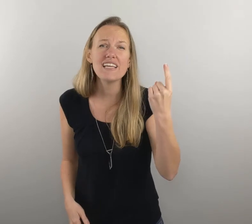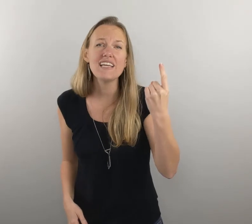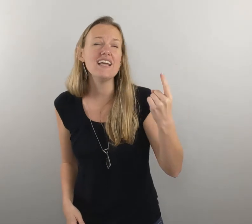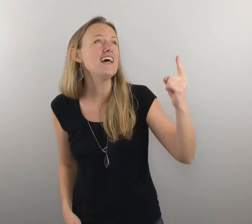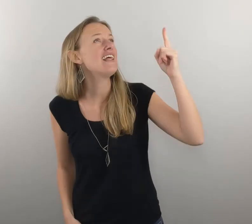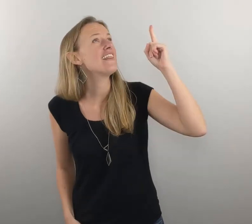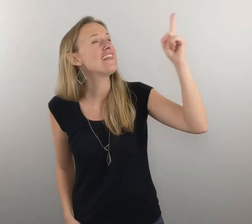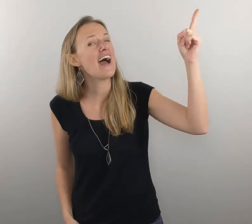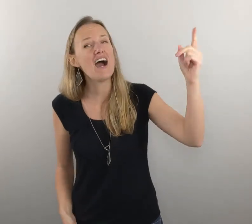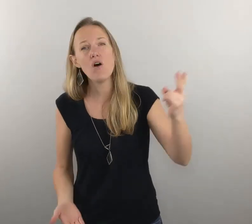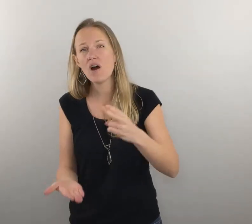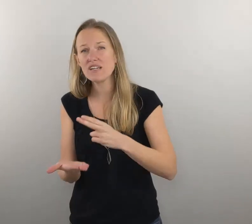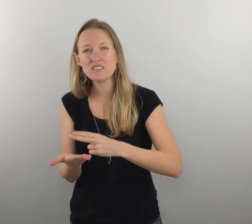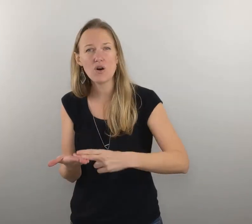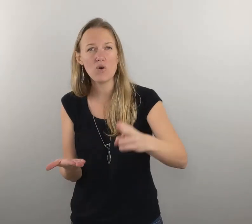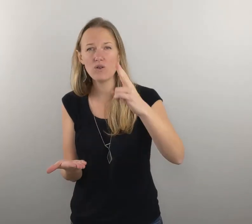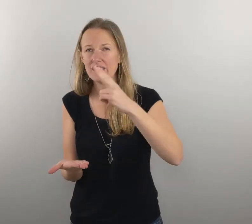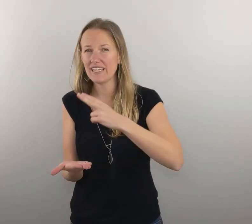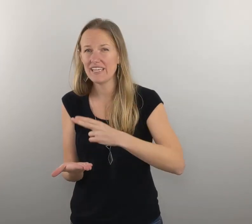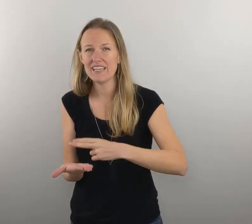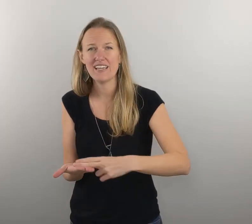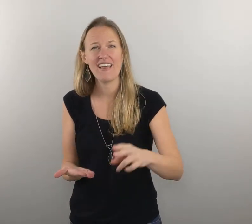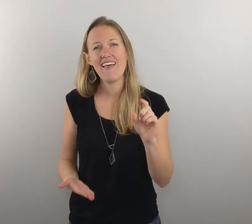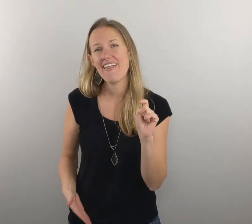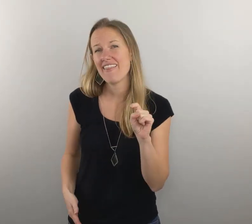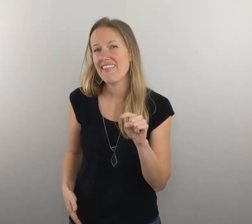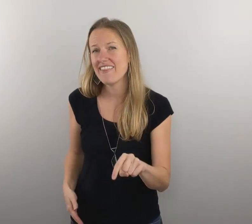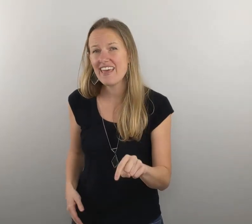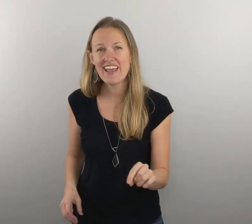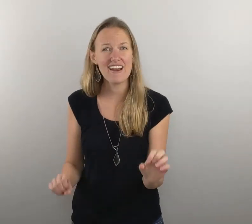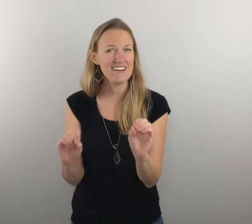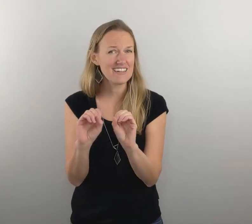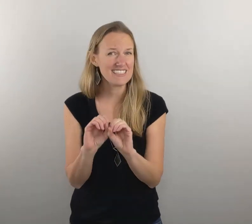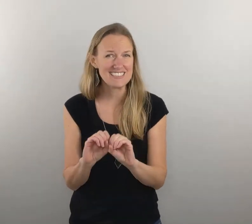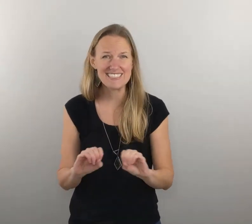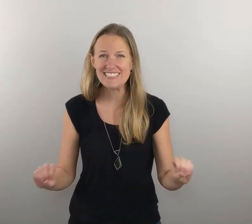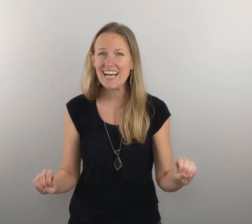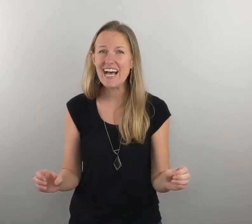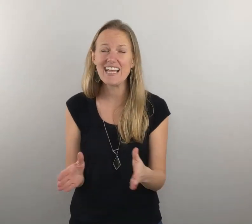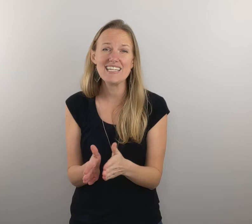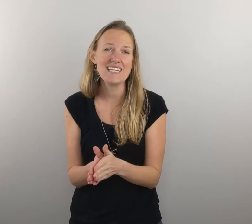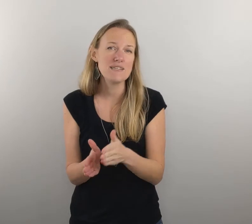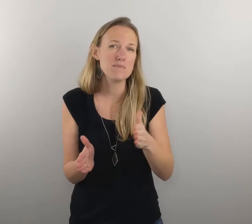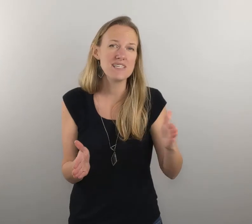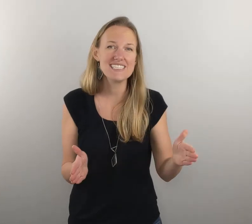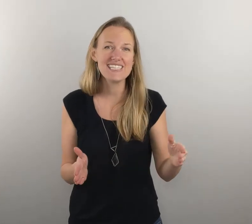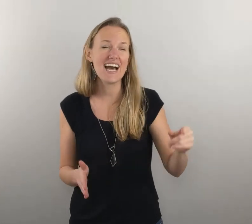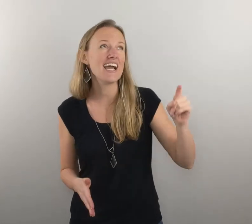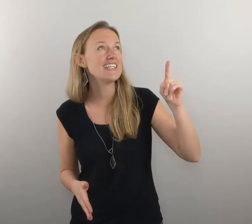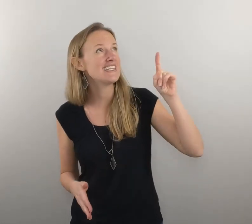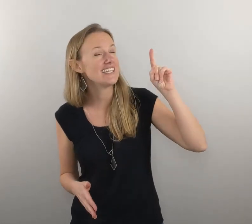Only thou art holy, there is none beside